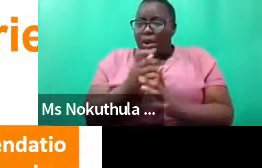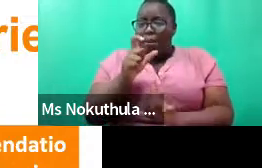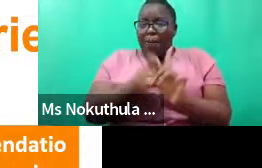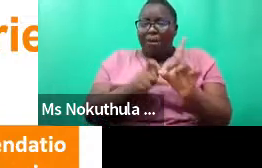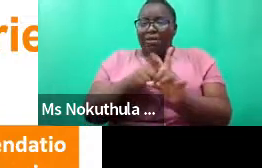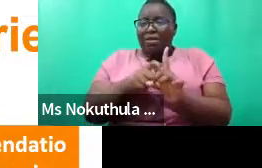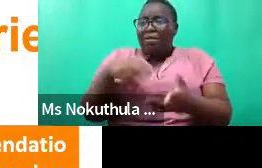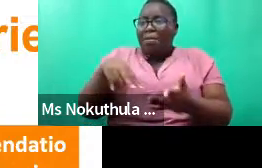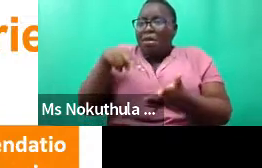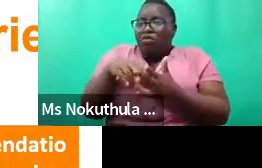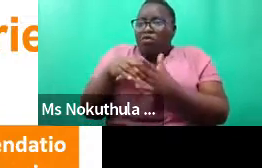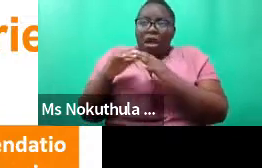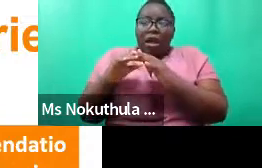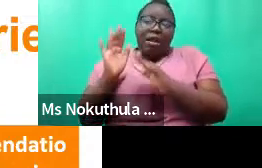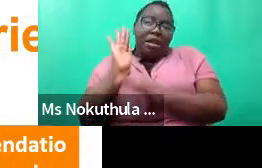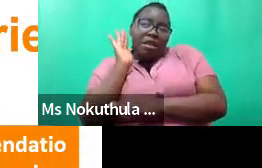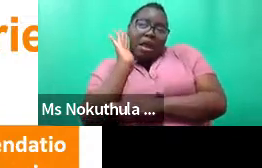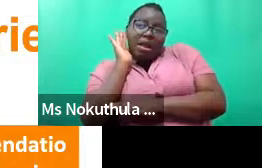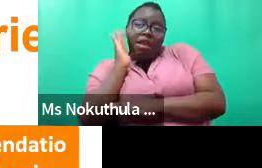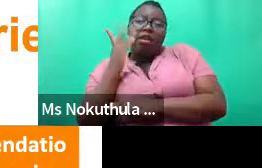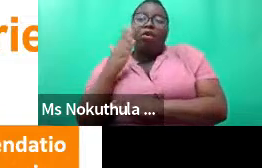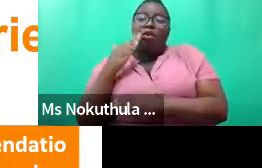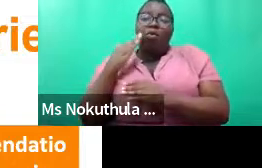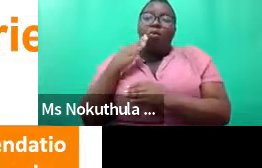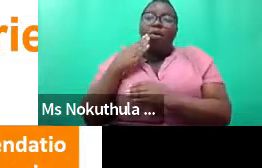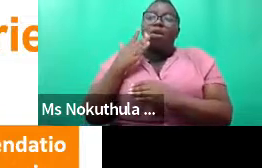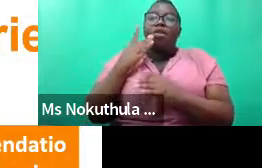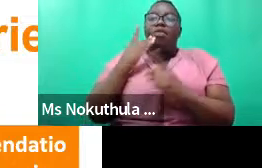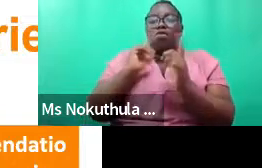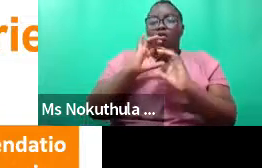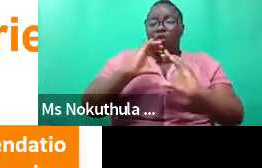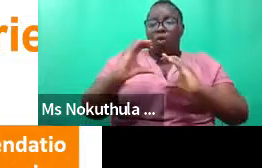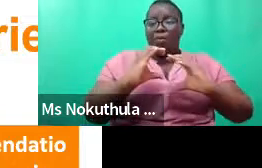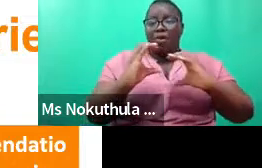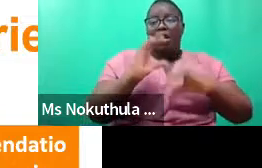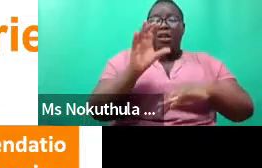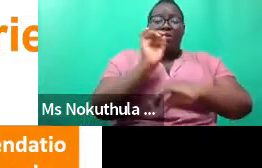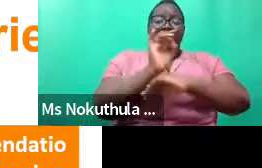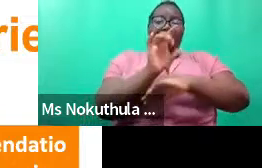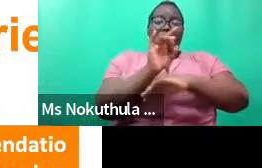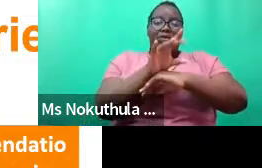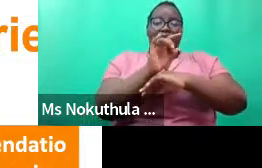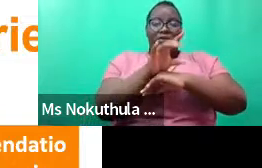while they communicate with their counselors. So